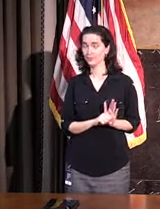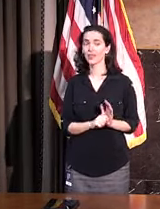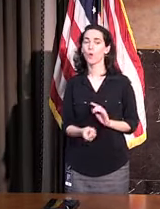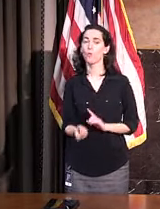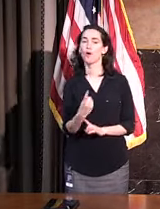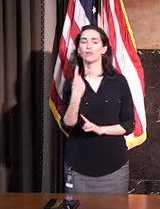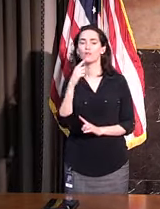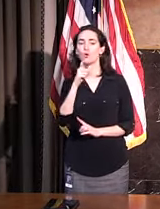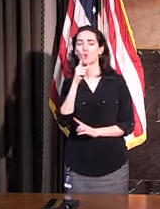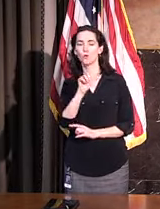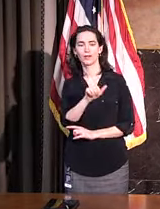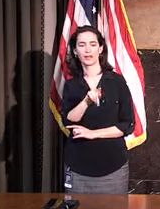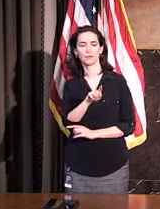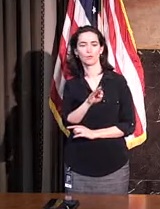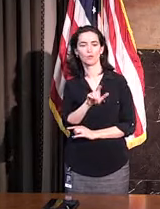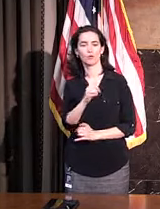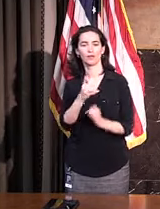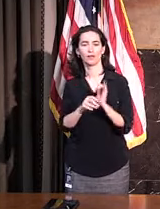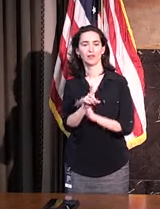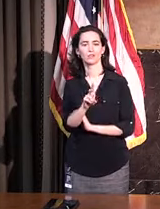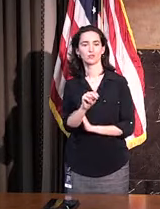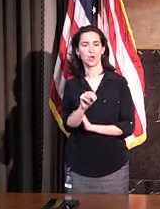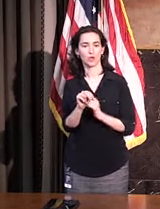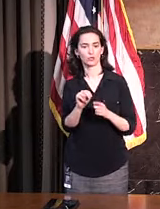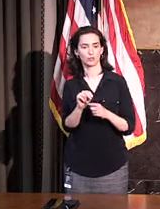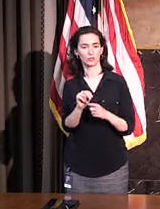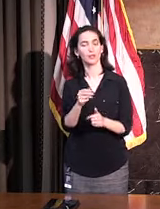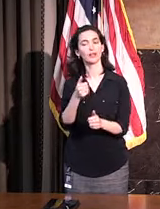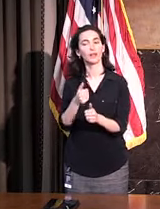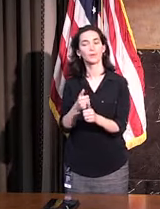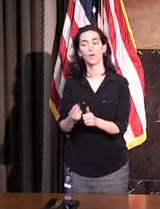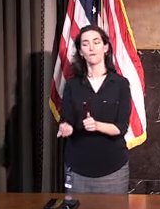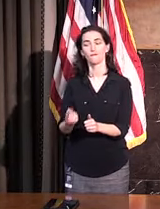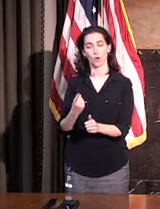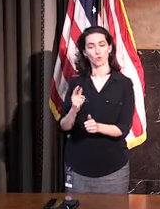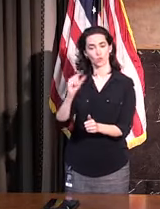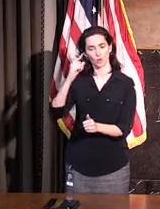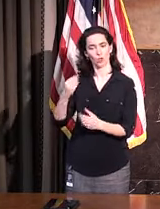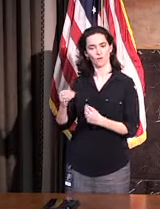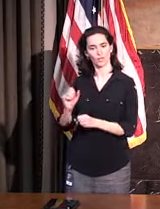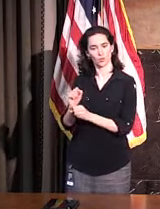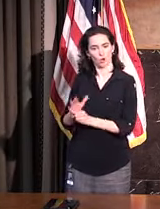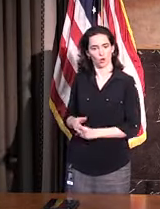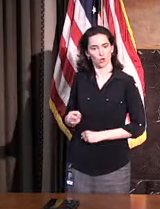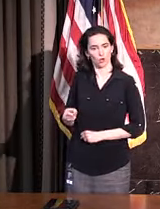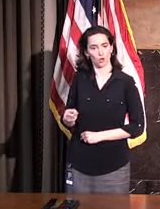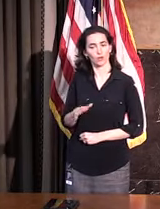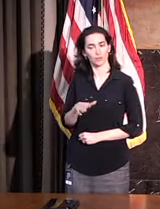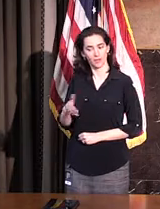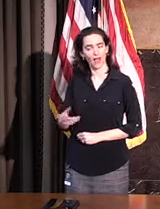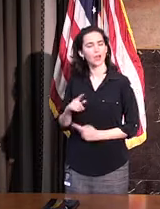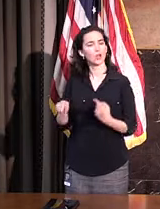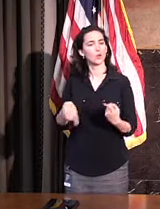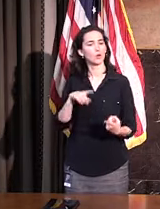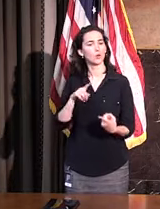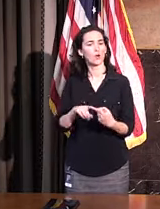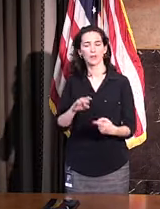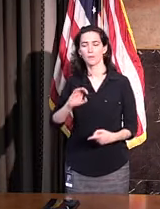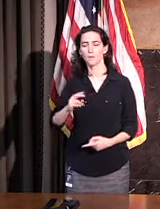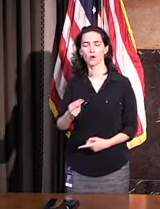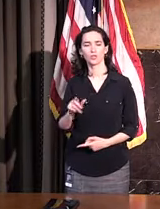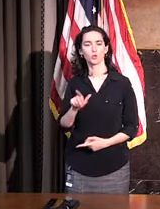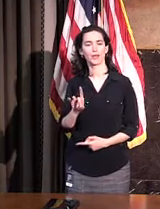Dunn, who was the first employee of the governor's office who died, and she died on March